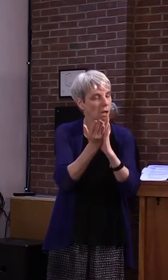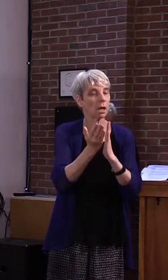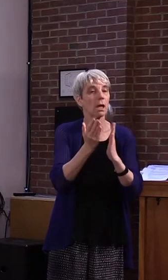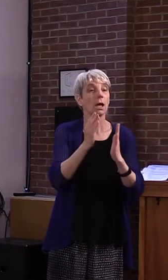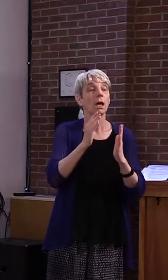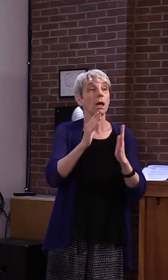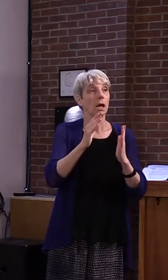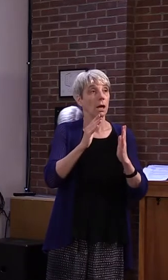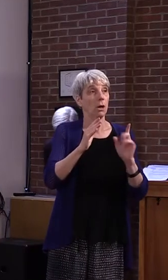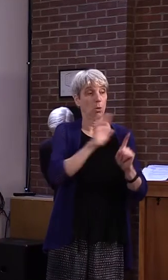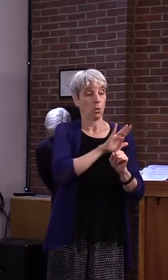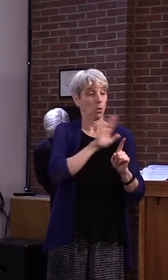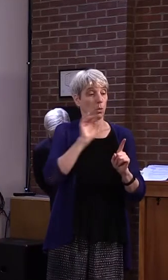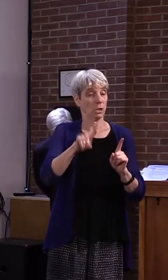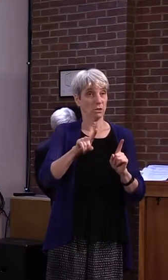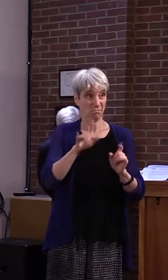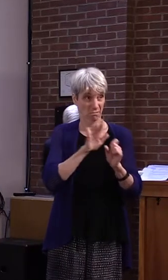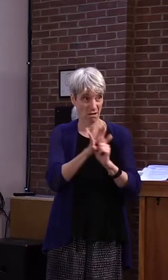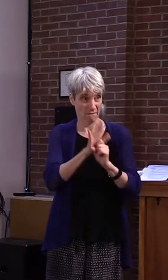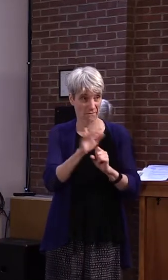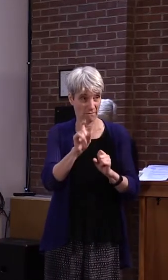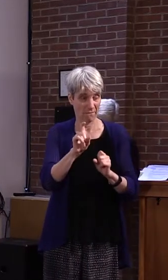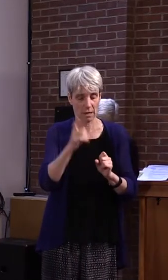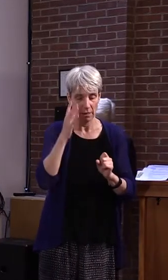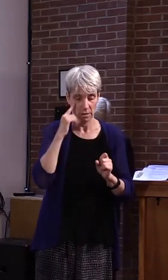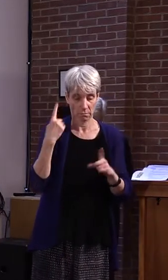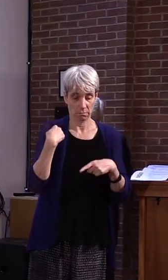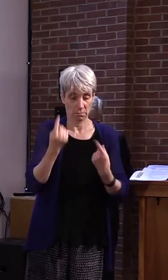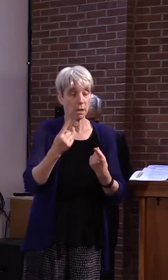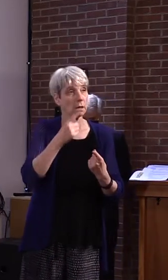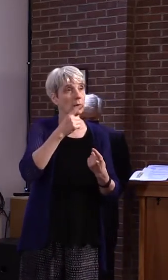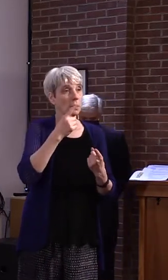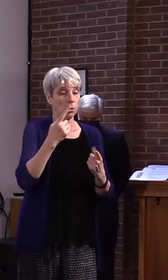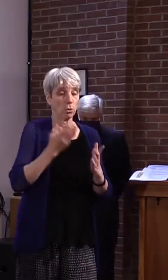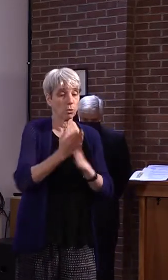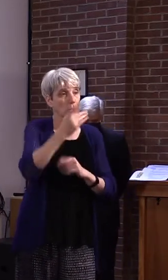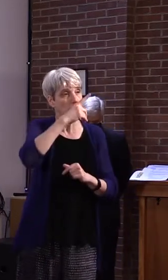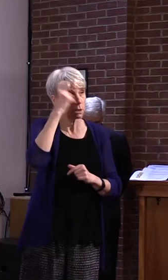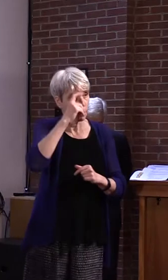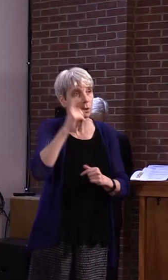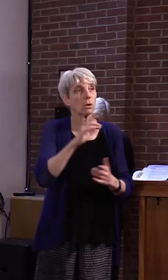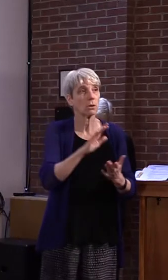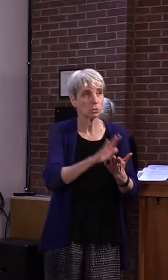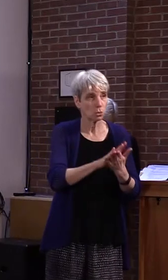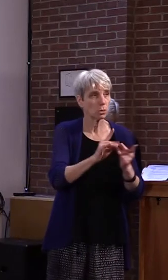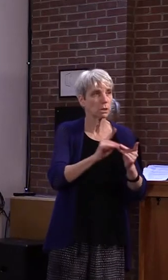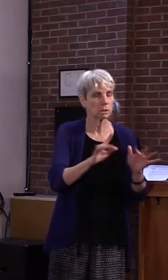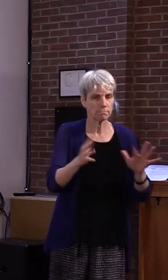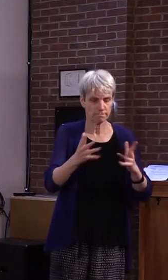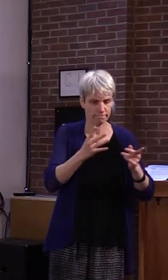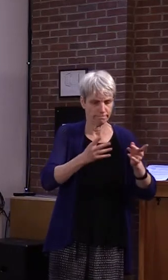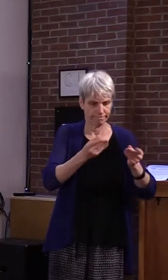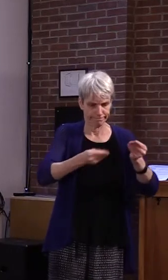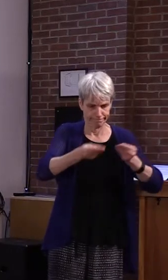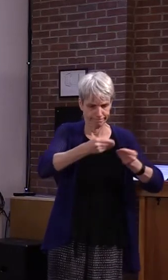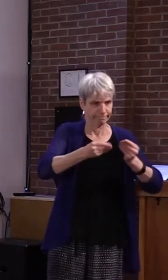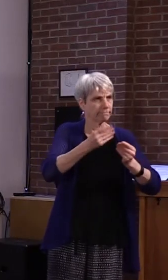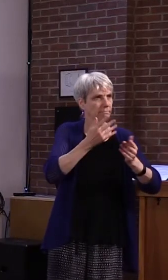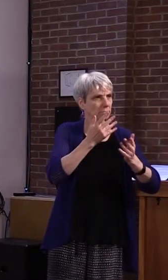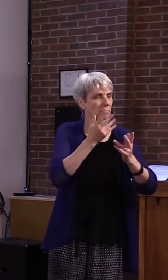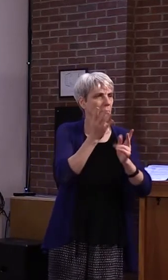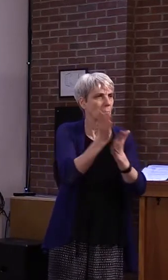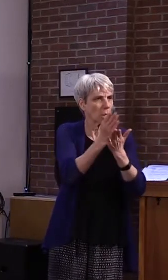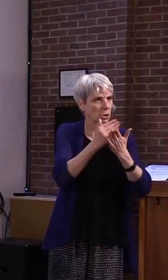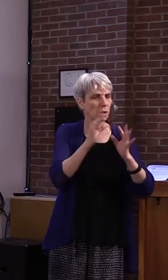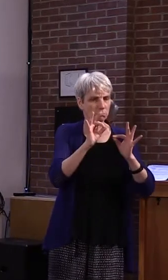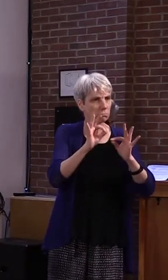sufficient? I think over the summer, I think districts are managing cash flow pretty well. The answer to the question, like, is it sufficient or not, I usually